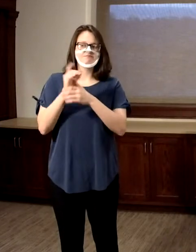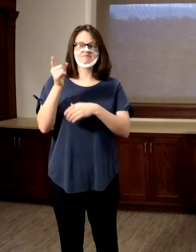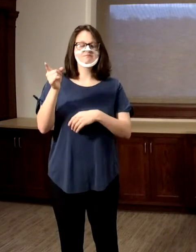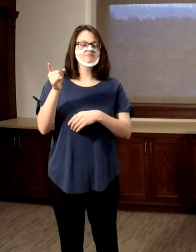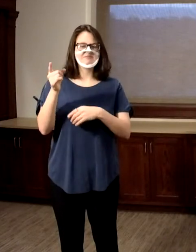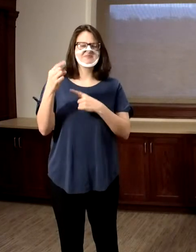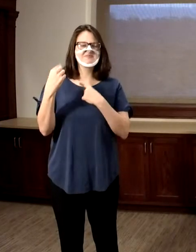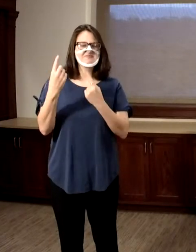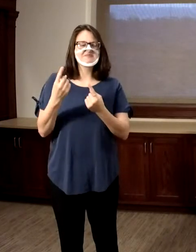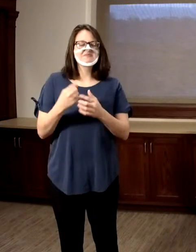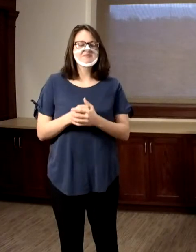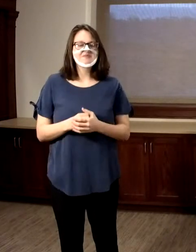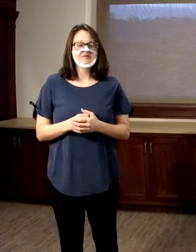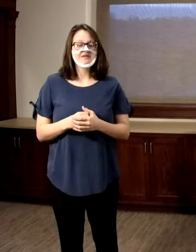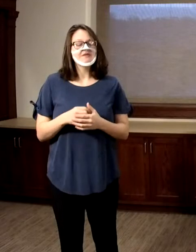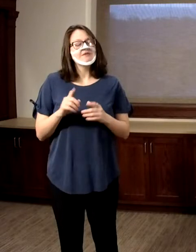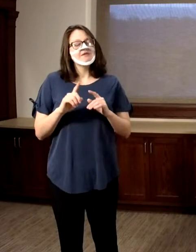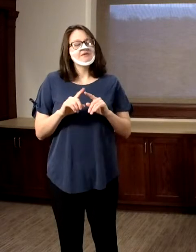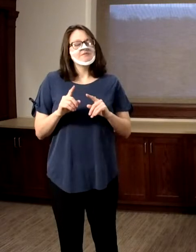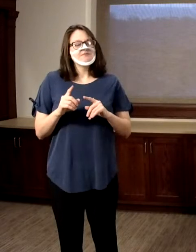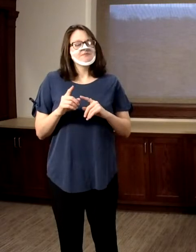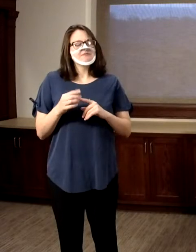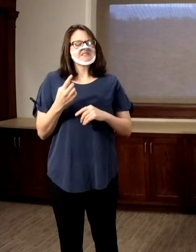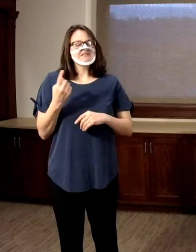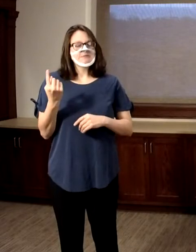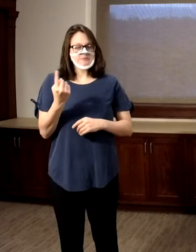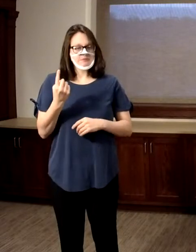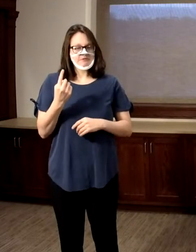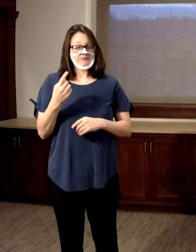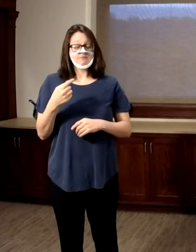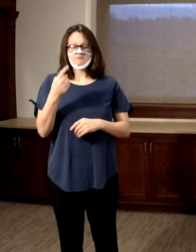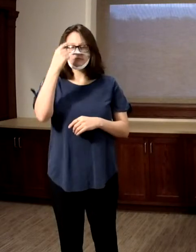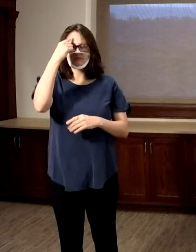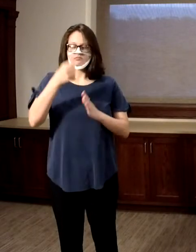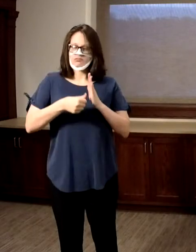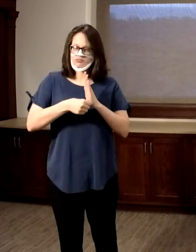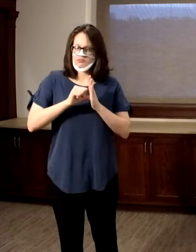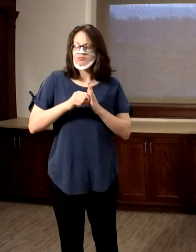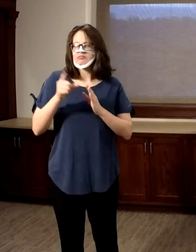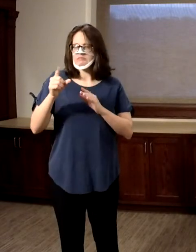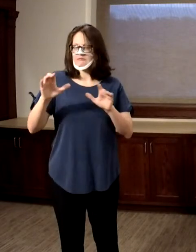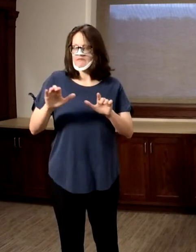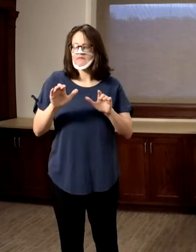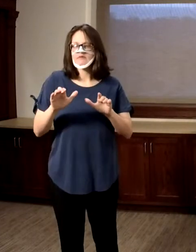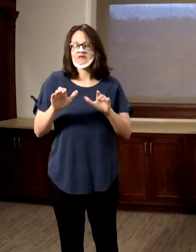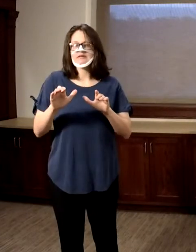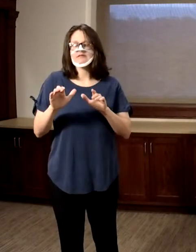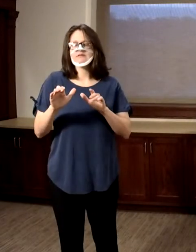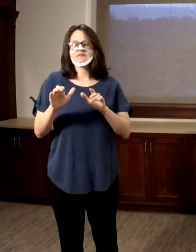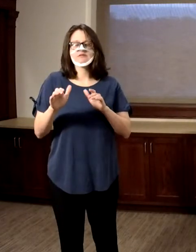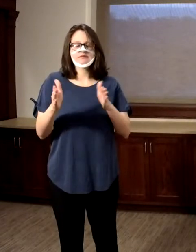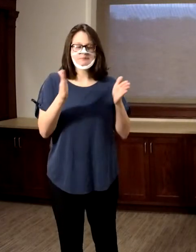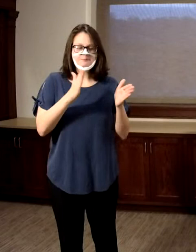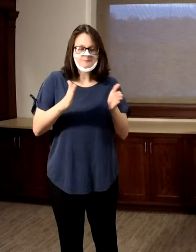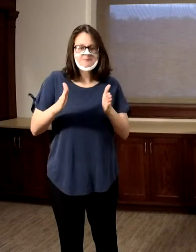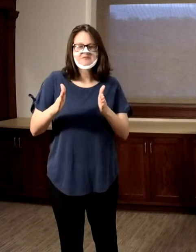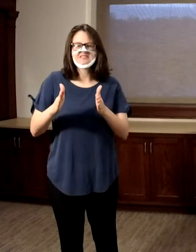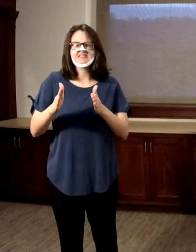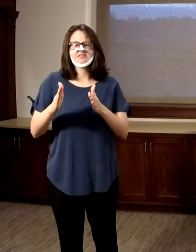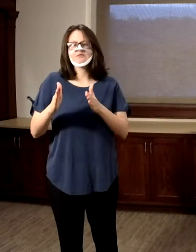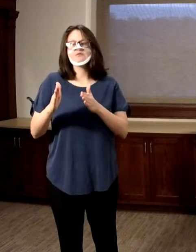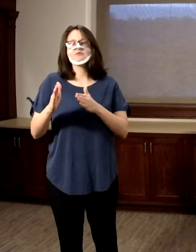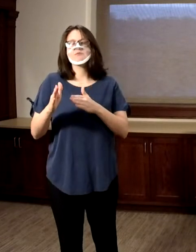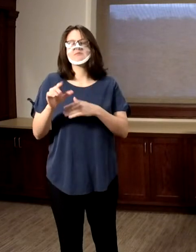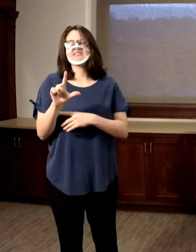done. One thing I think really exemplifies what he's done is the organizational legacy that Department of